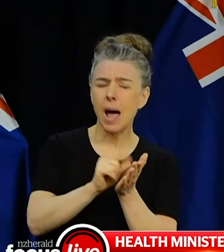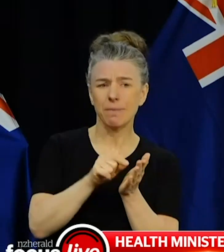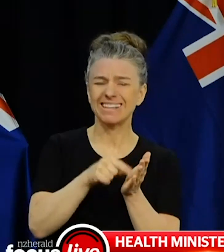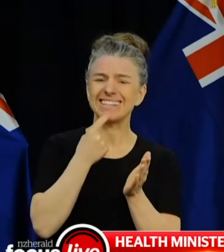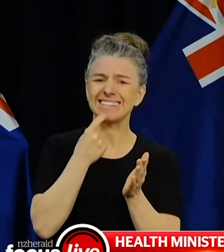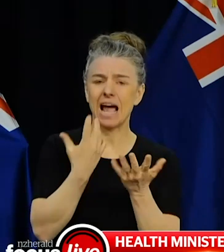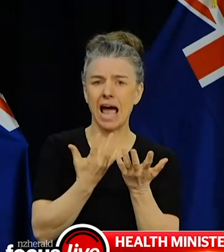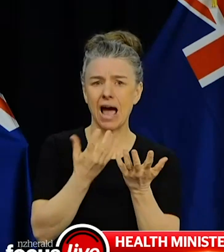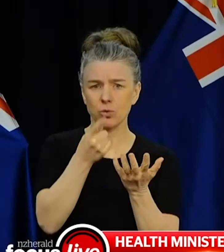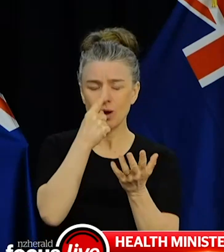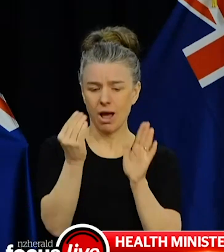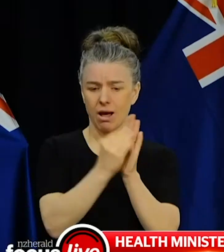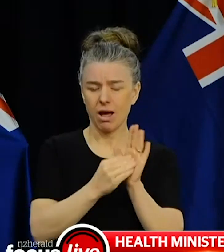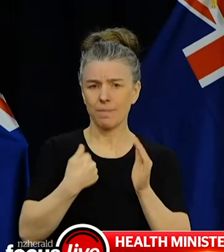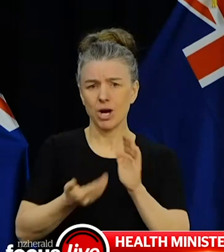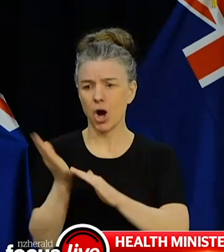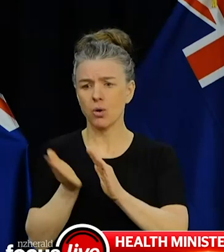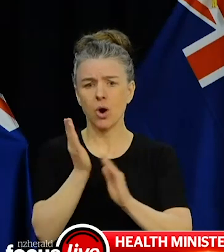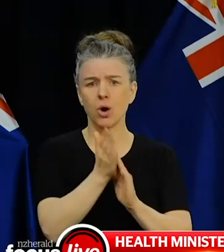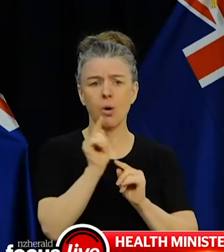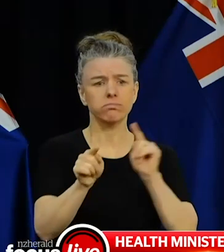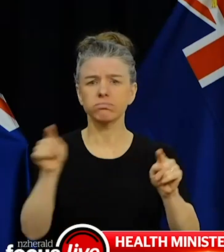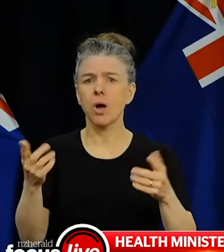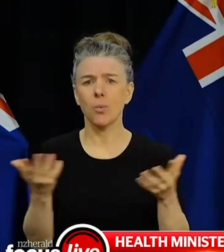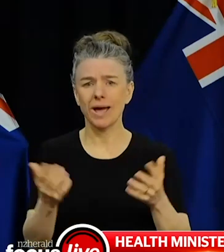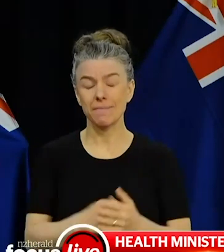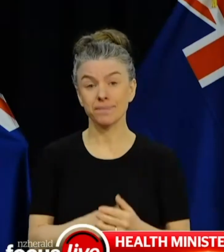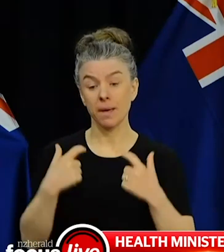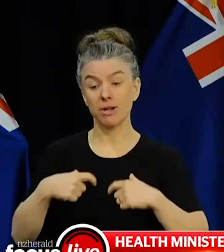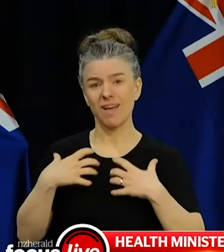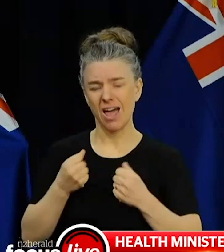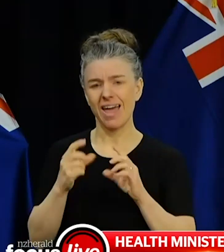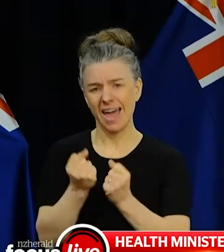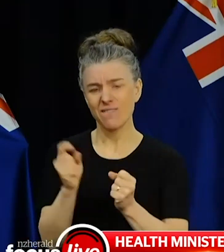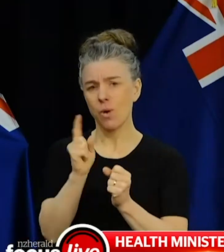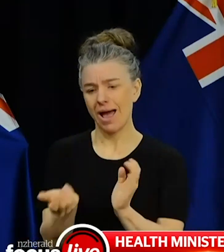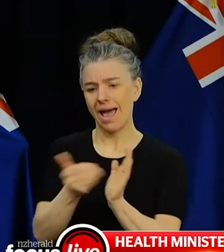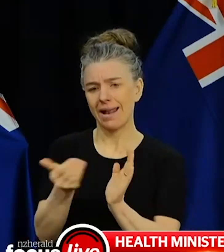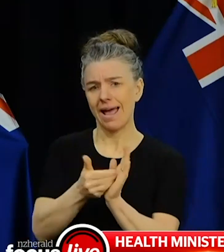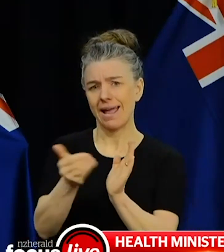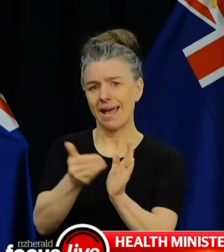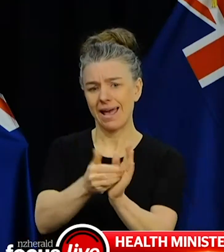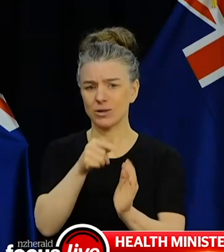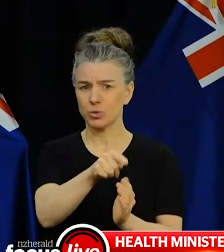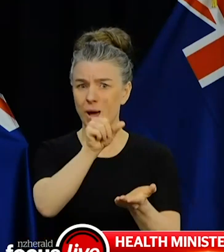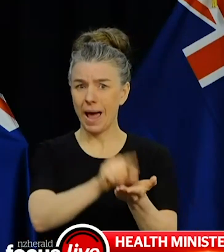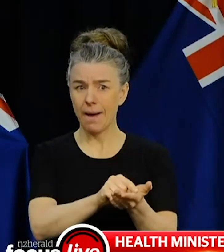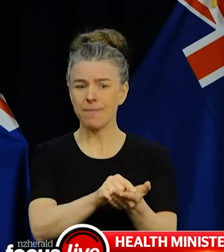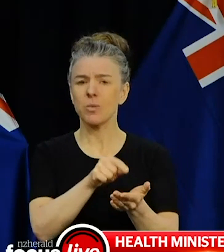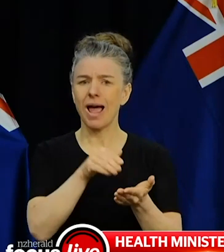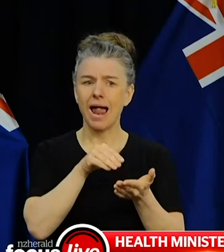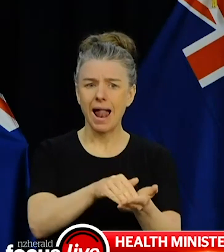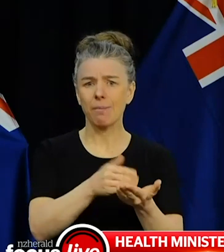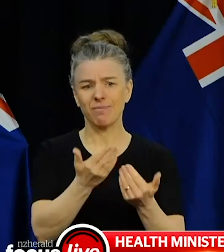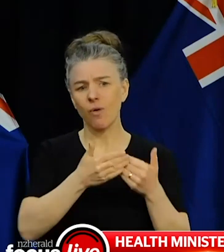your movements. The Ministry of Health is continuing to develop new features for future updates that will support contact tracing